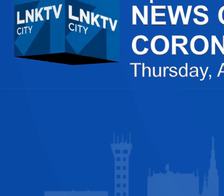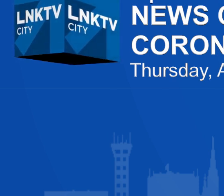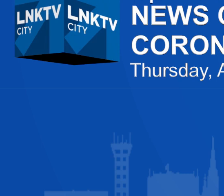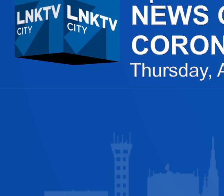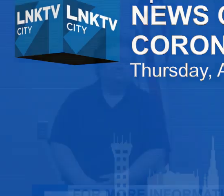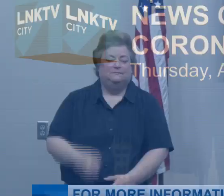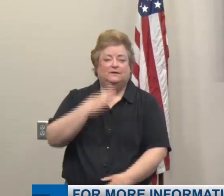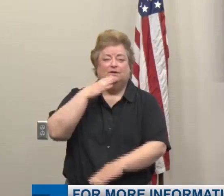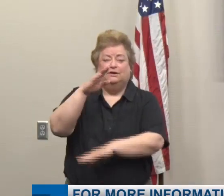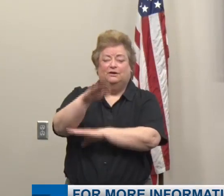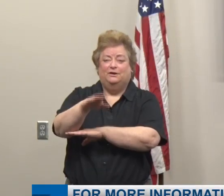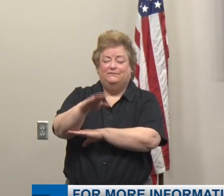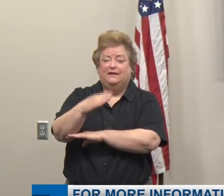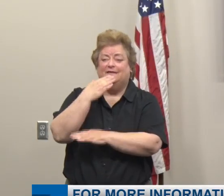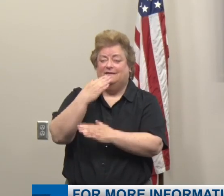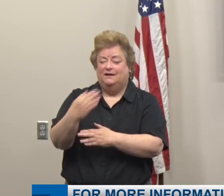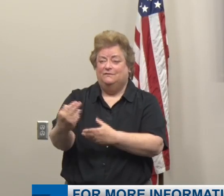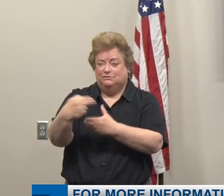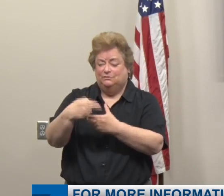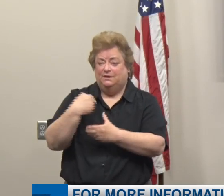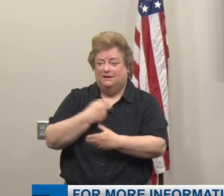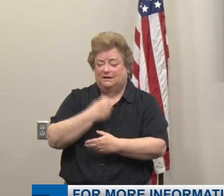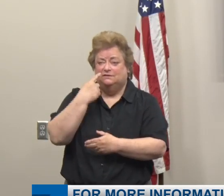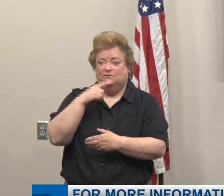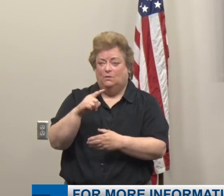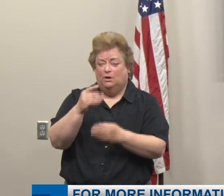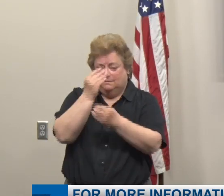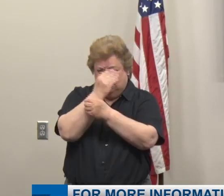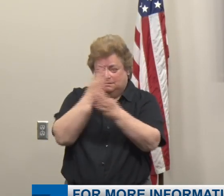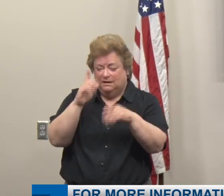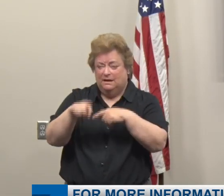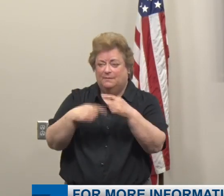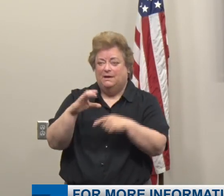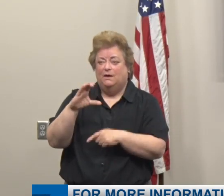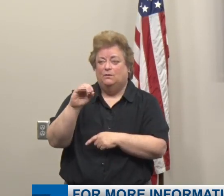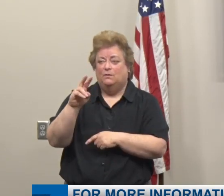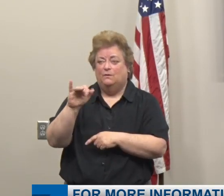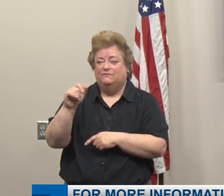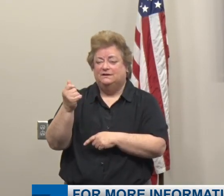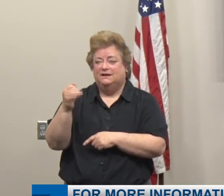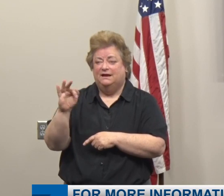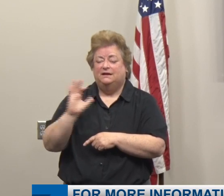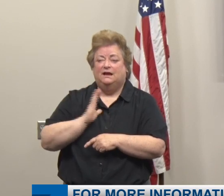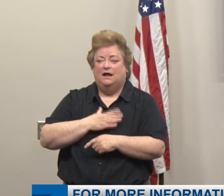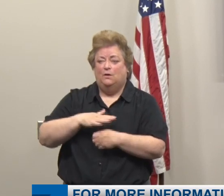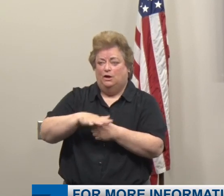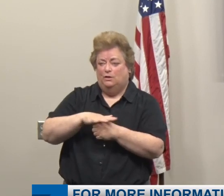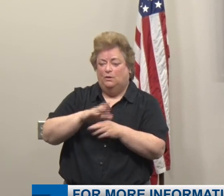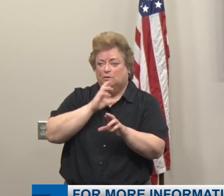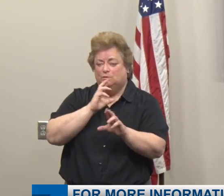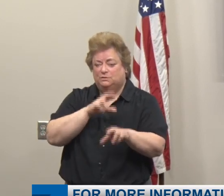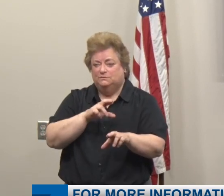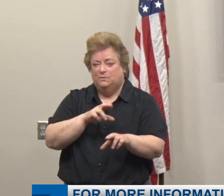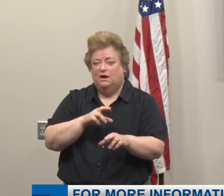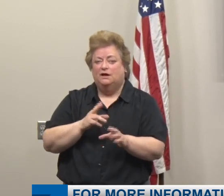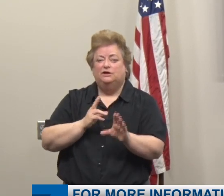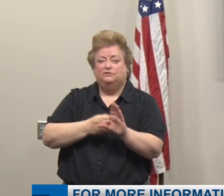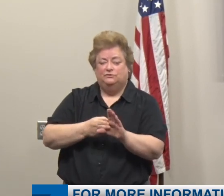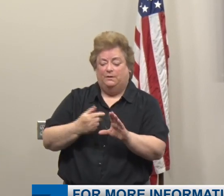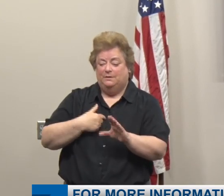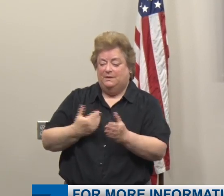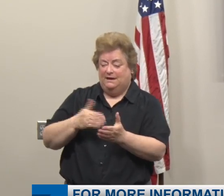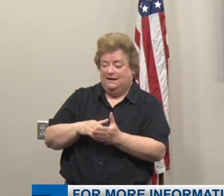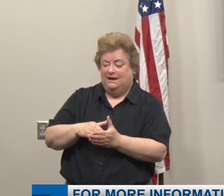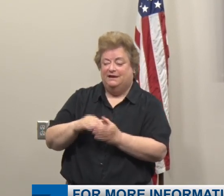good afternoon and thank you for joining us for this briefing on Cova 19 and our local response joining me again is interpreter